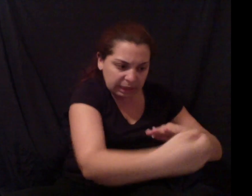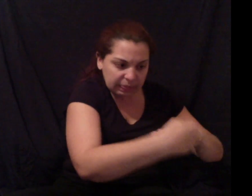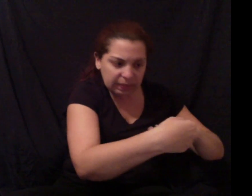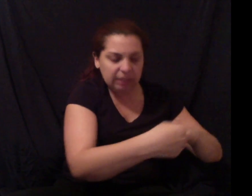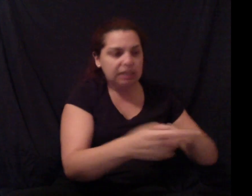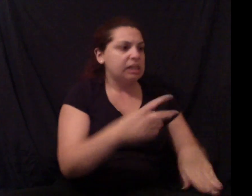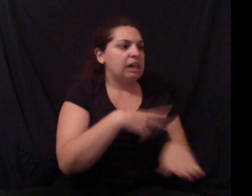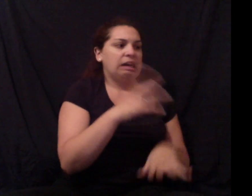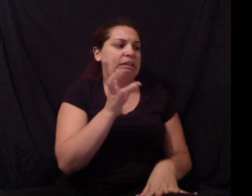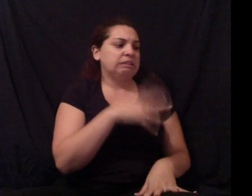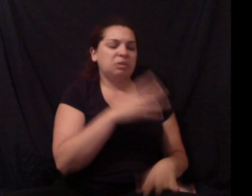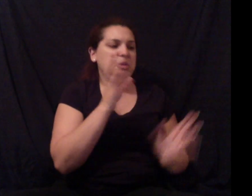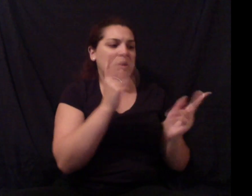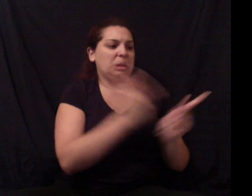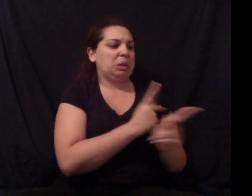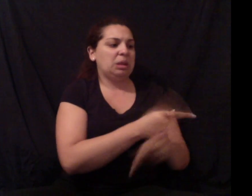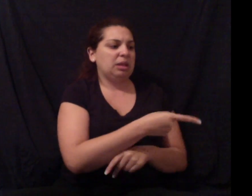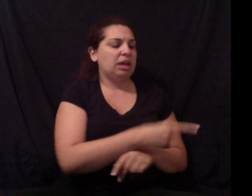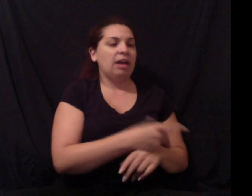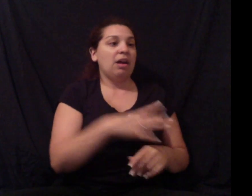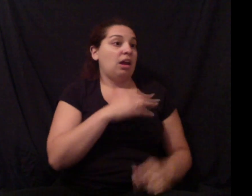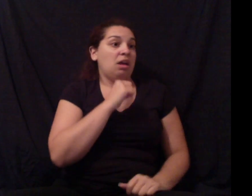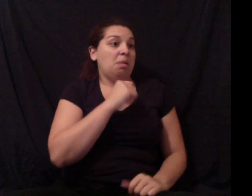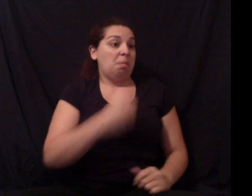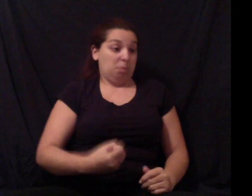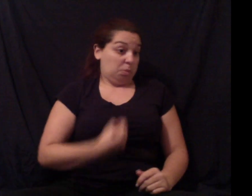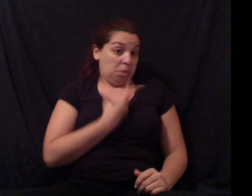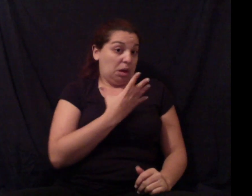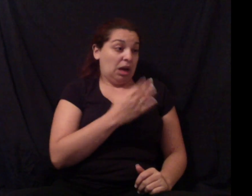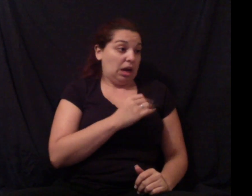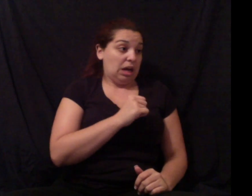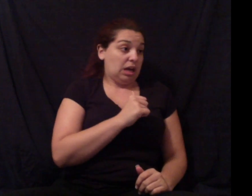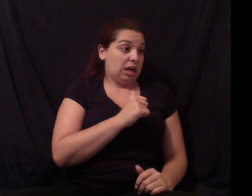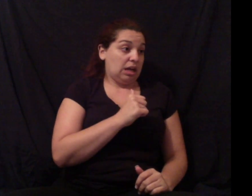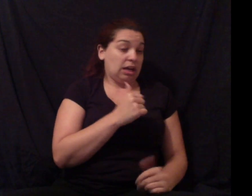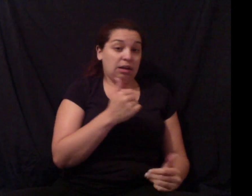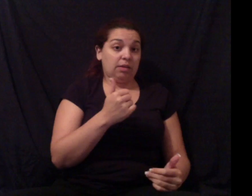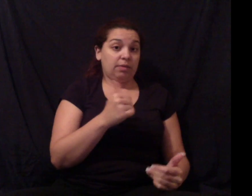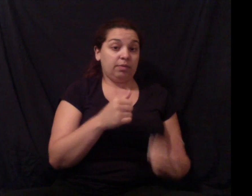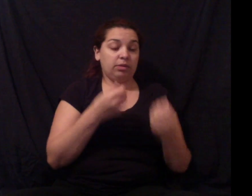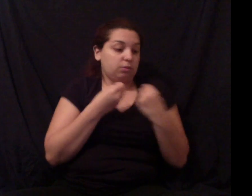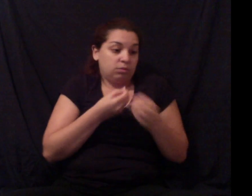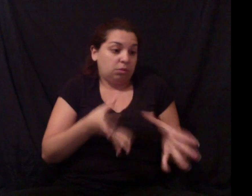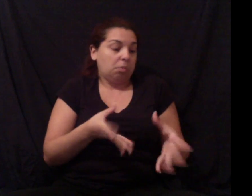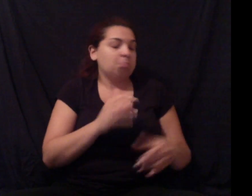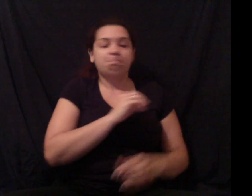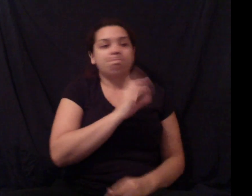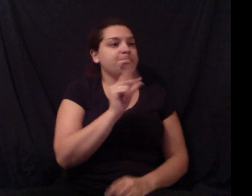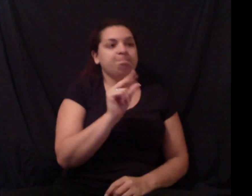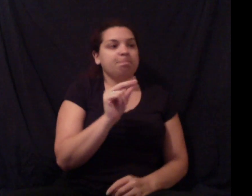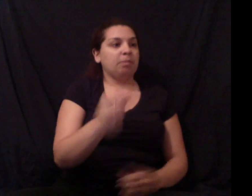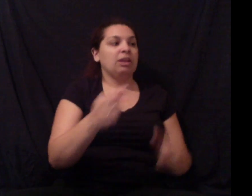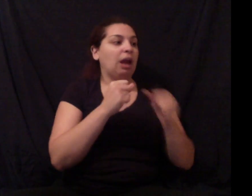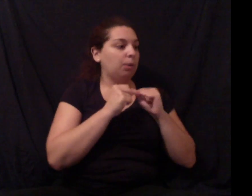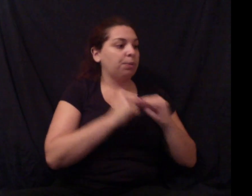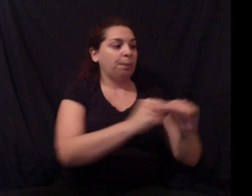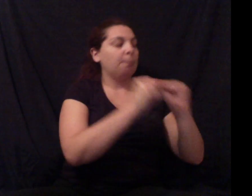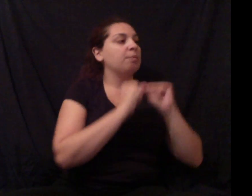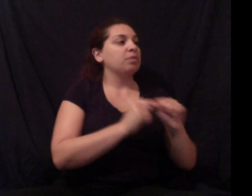I never lost the passion for wanting to make something awesome, because I get pumped when I hear really good